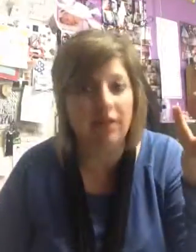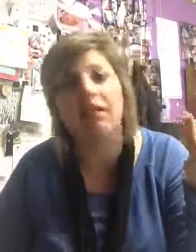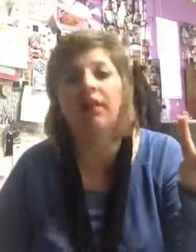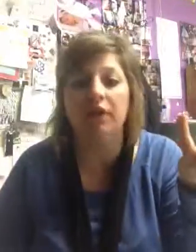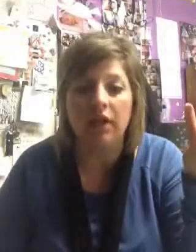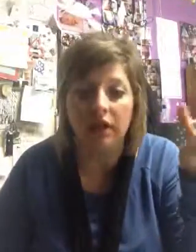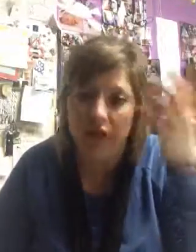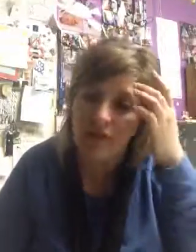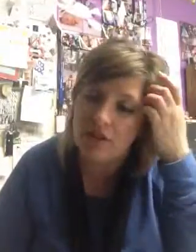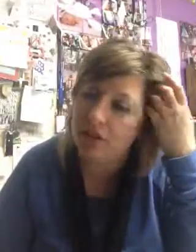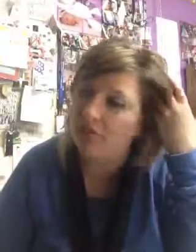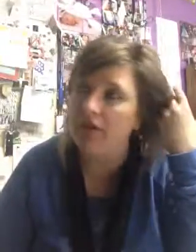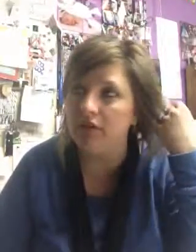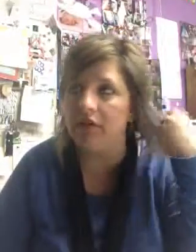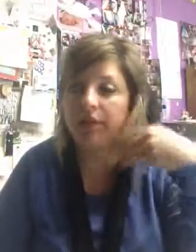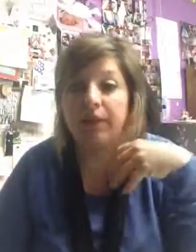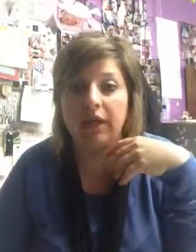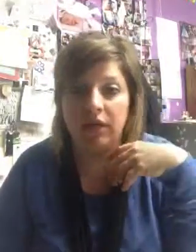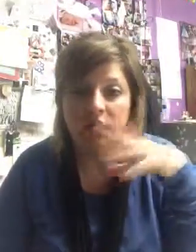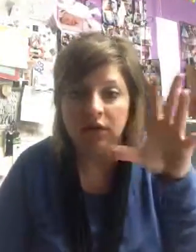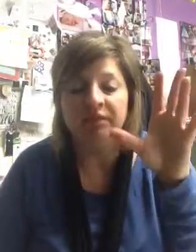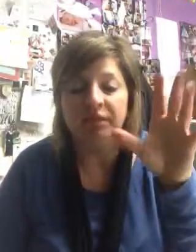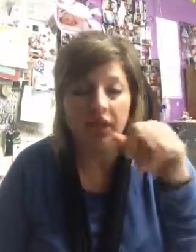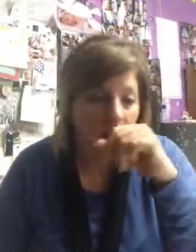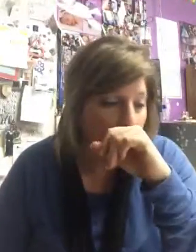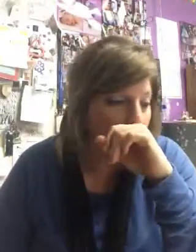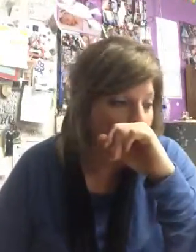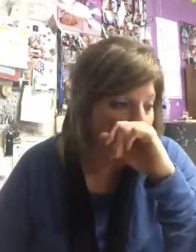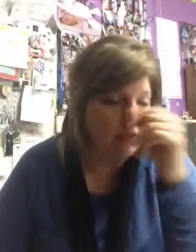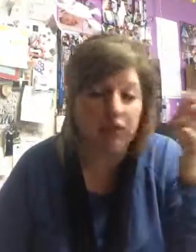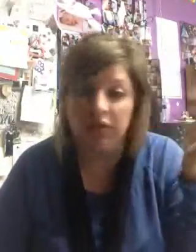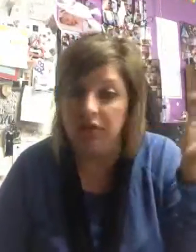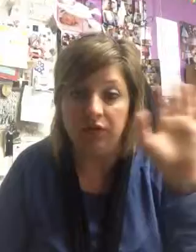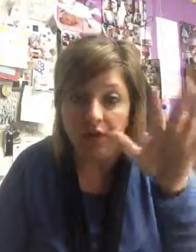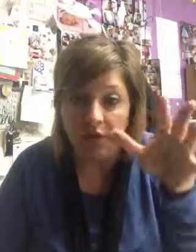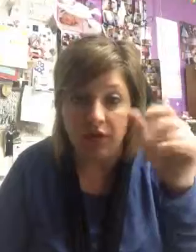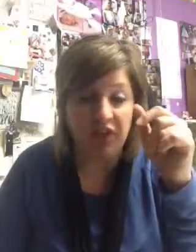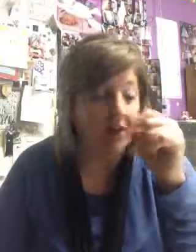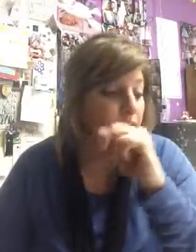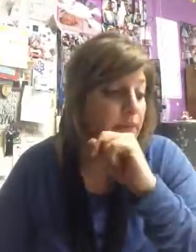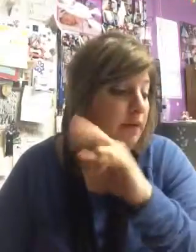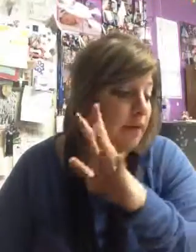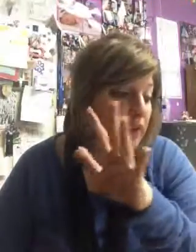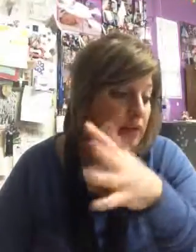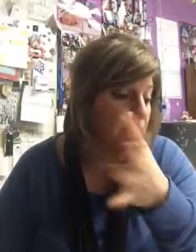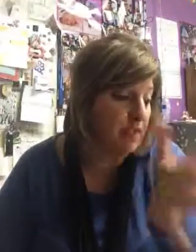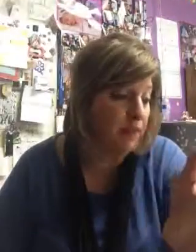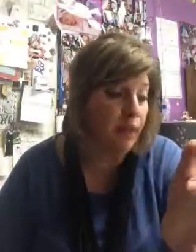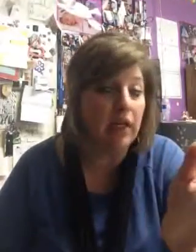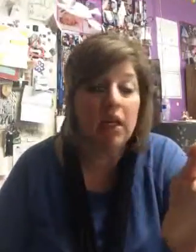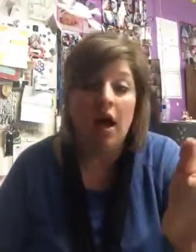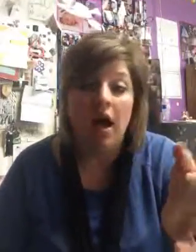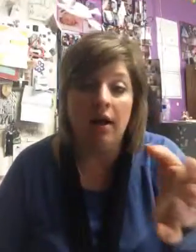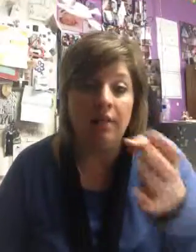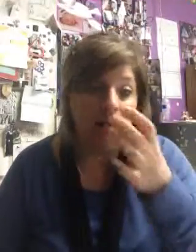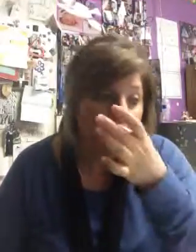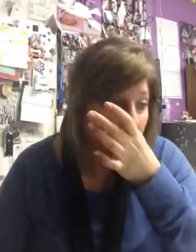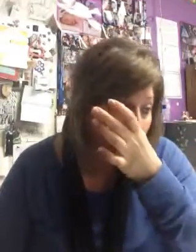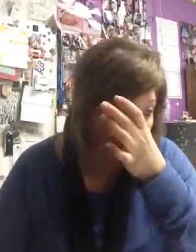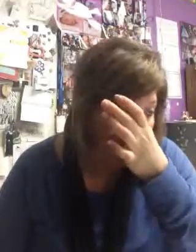not like you can take notes. I guess you can videotape me, but I don't know. I just don't do very well on videotape. Anyway, that's beside the point. I want to be